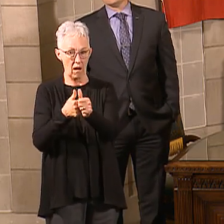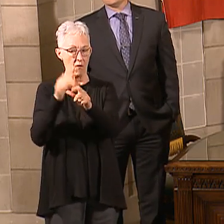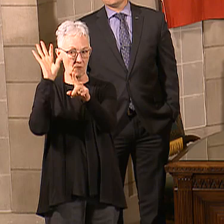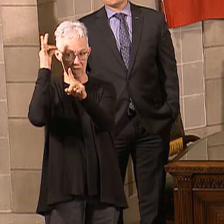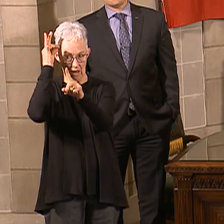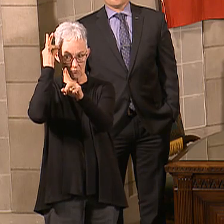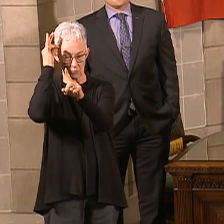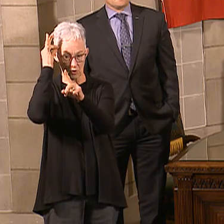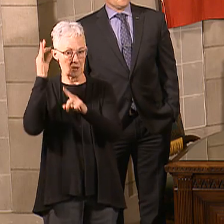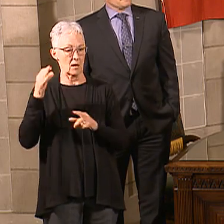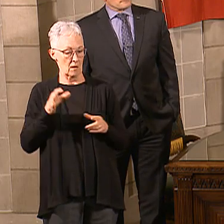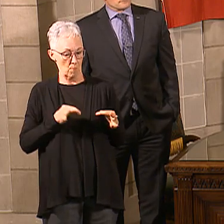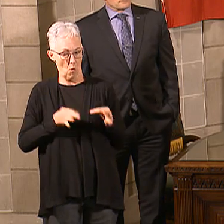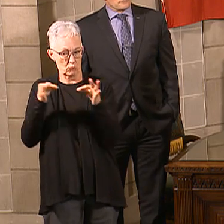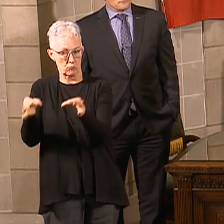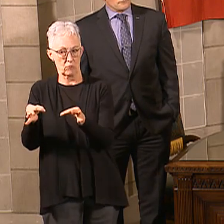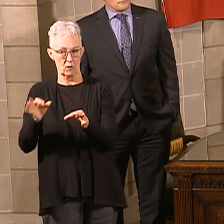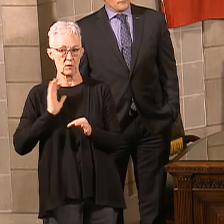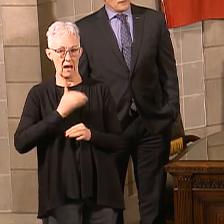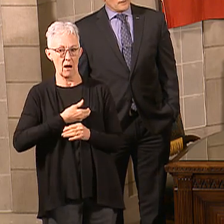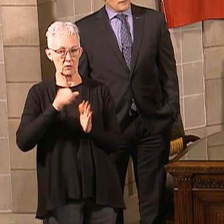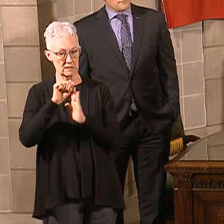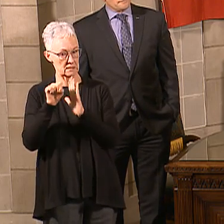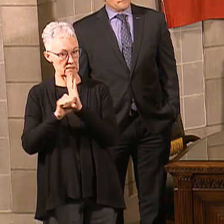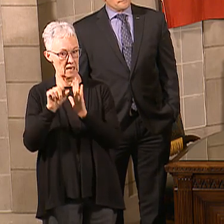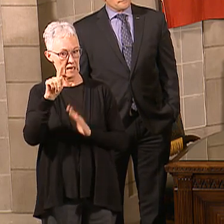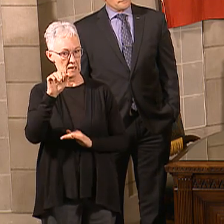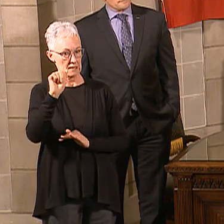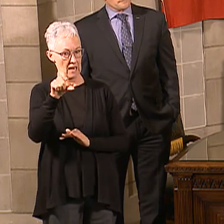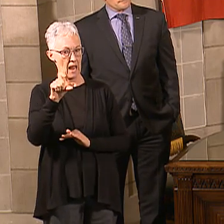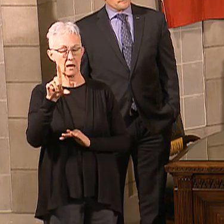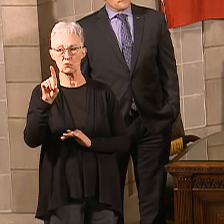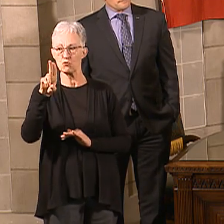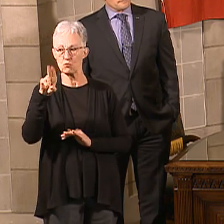Now, this is primarily for people who are impacted with coronavirus.